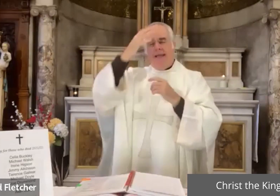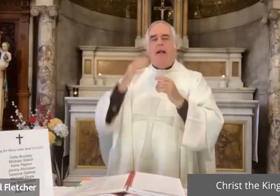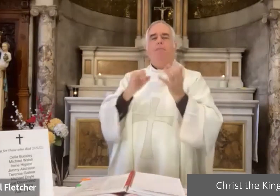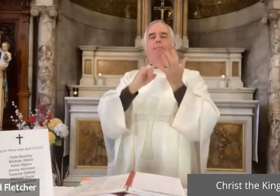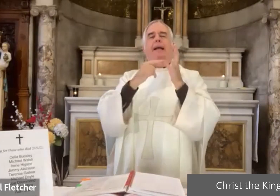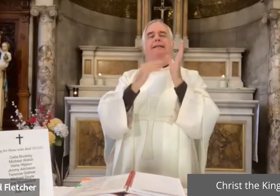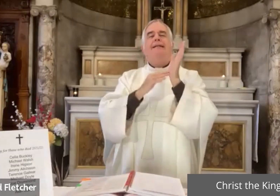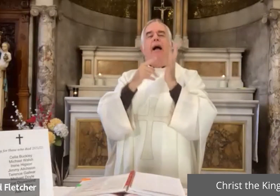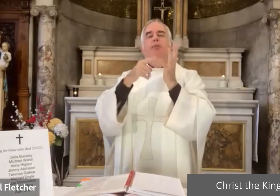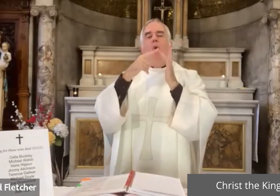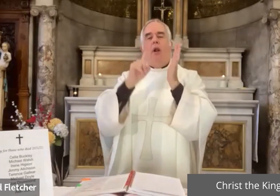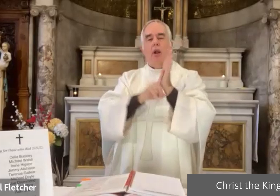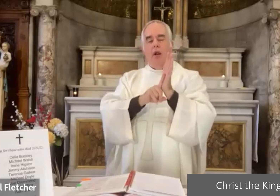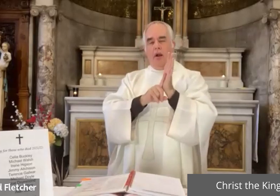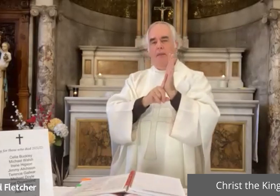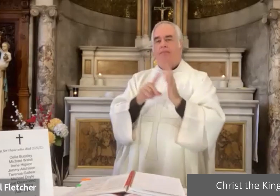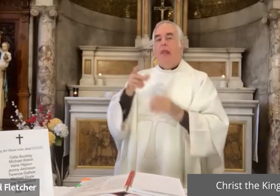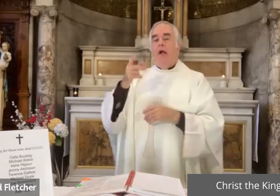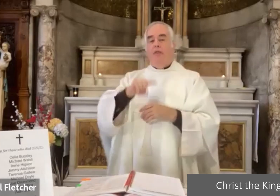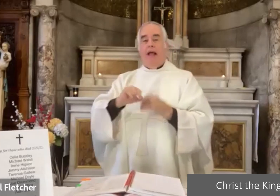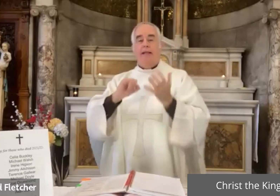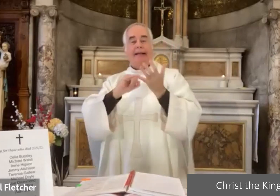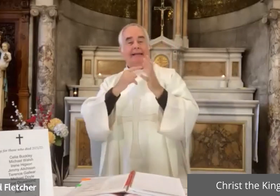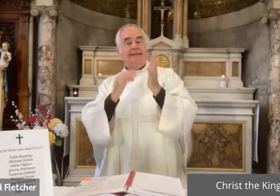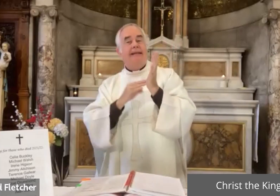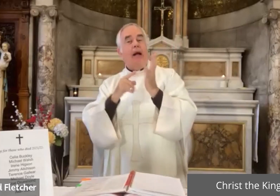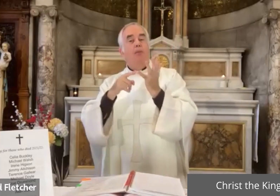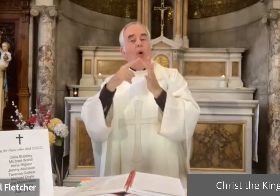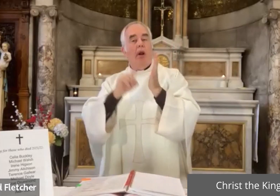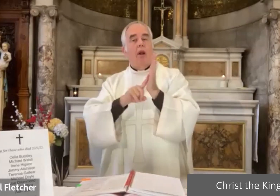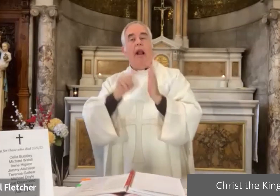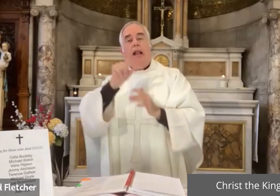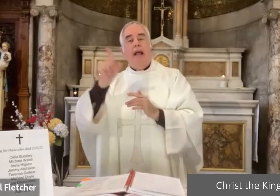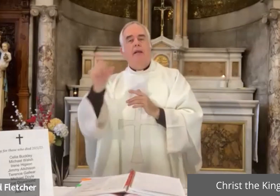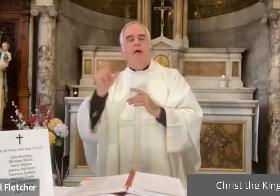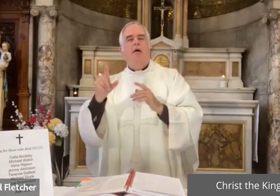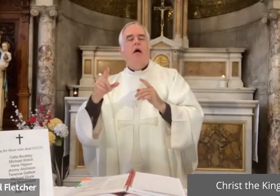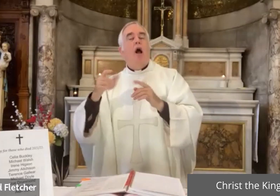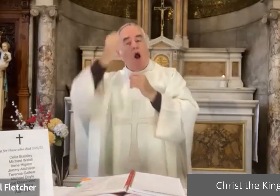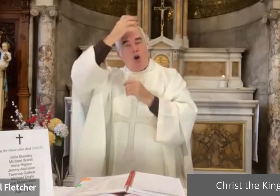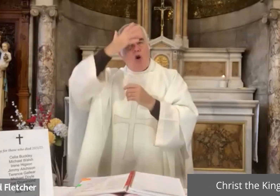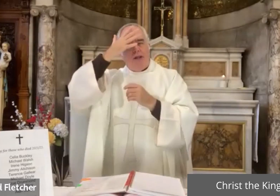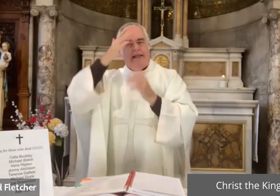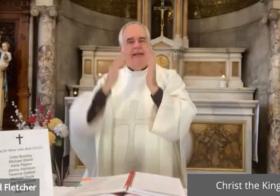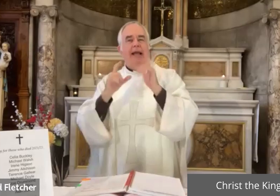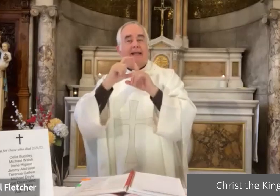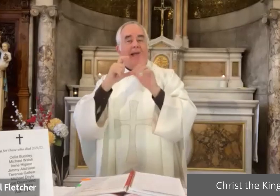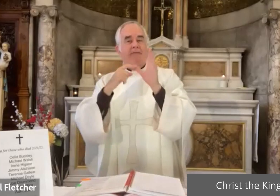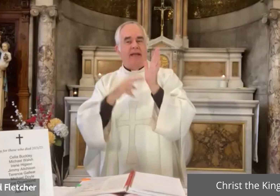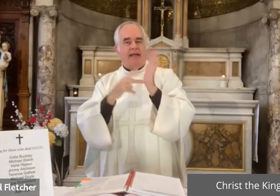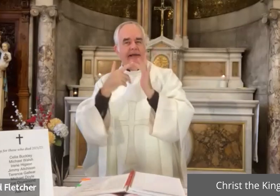was anointed by Samuel. Then Samuel led her